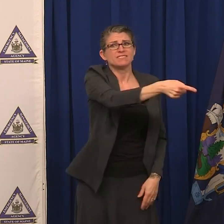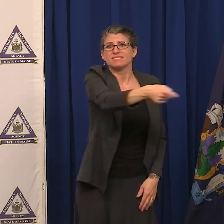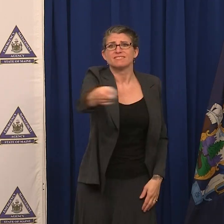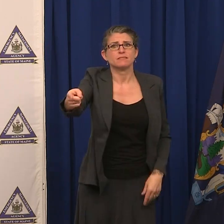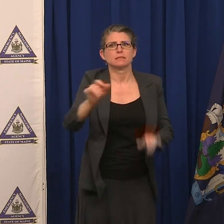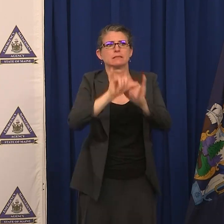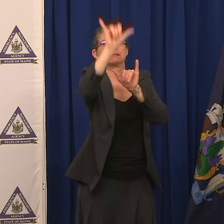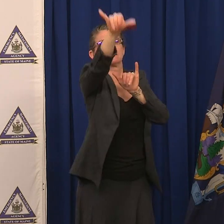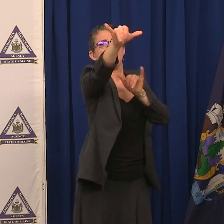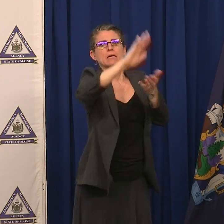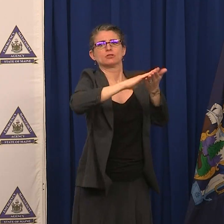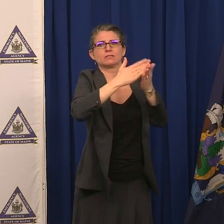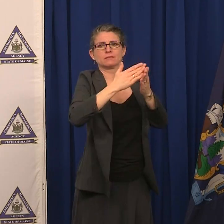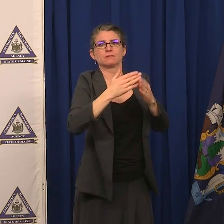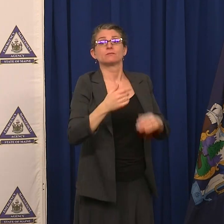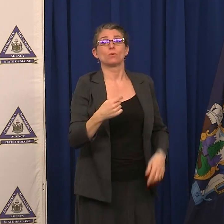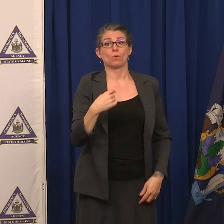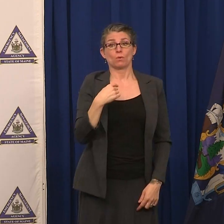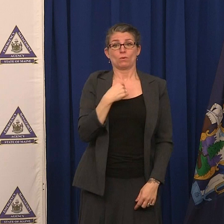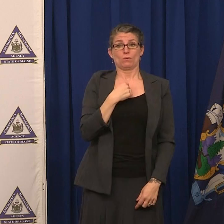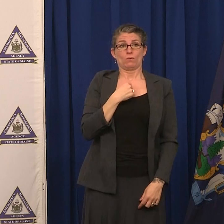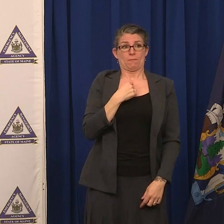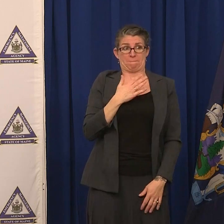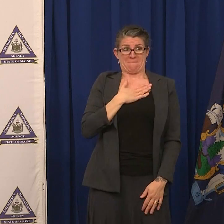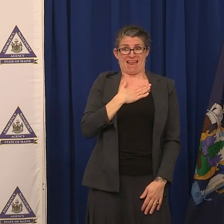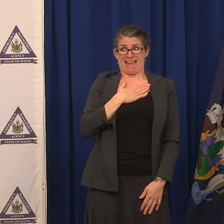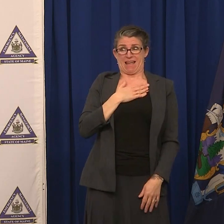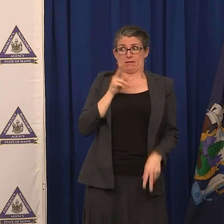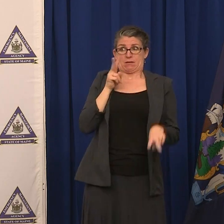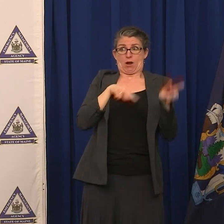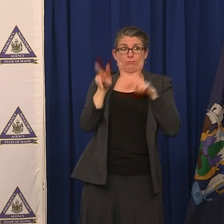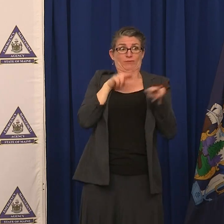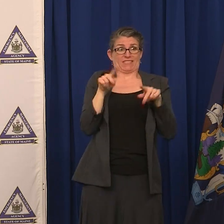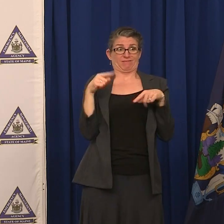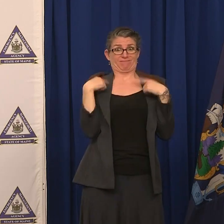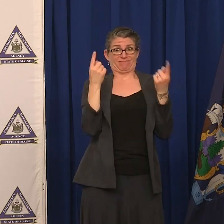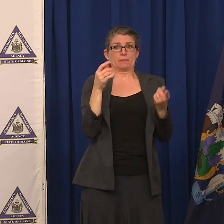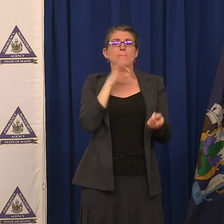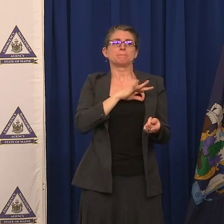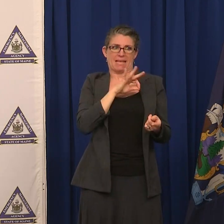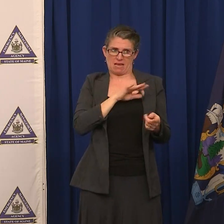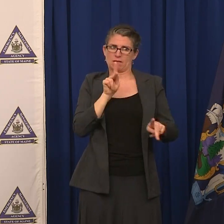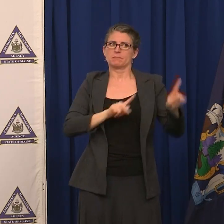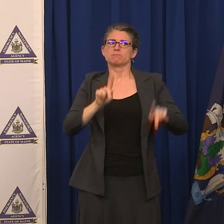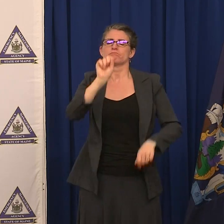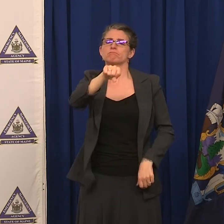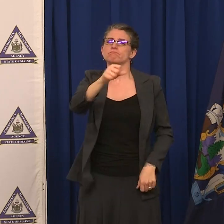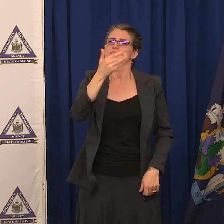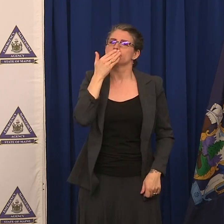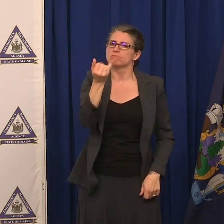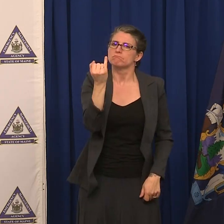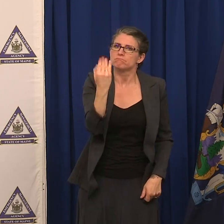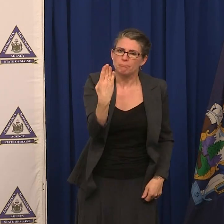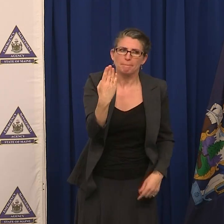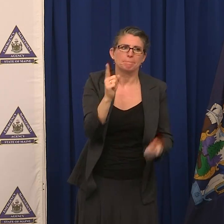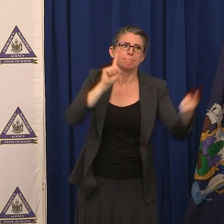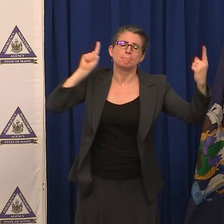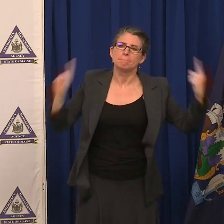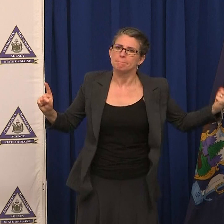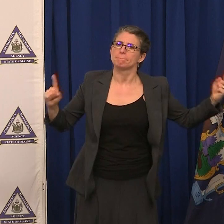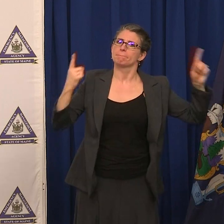folks are heeding this call. And that's disheartening, because we're in a situation where